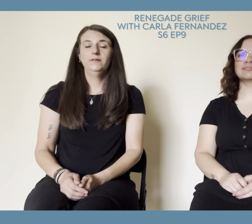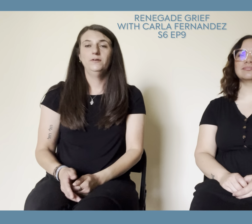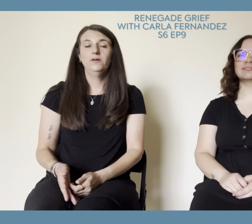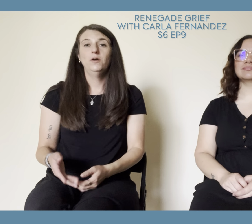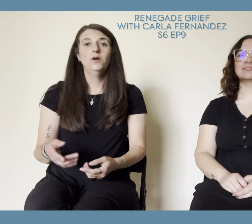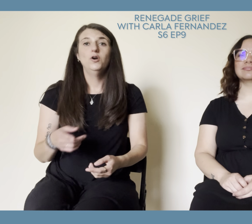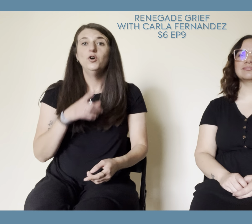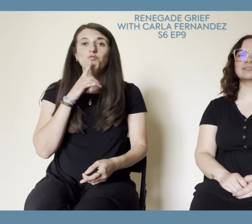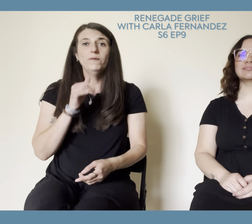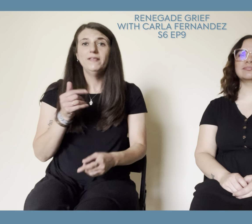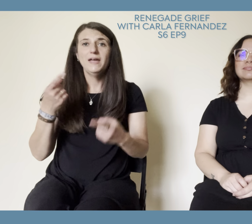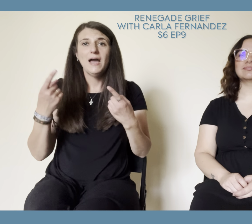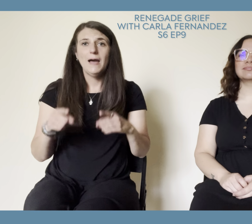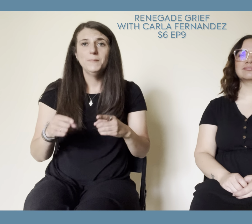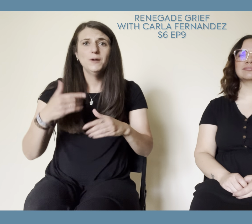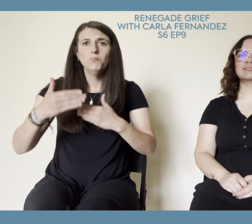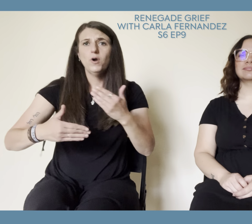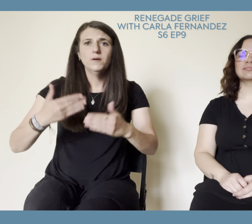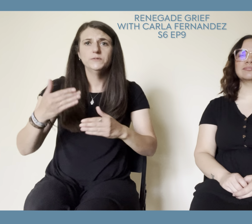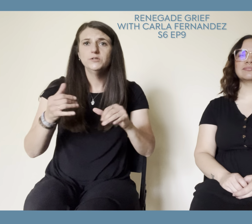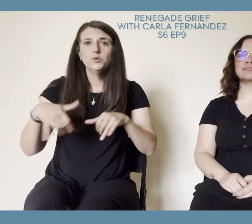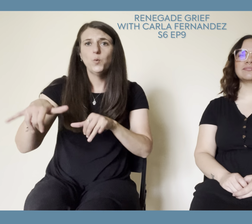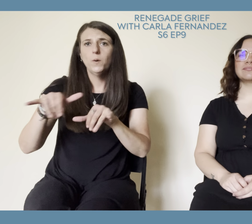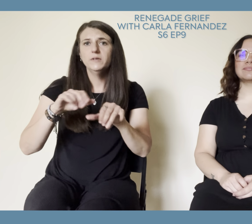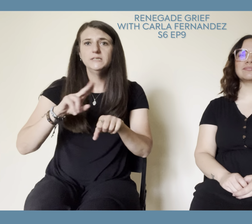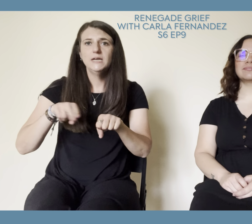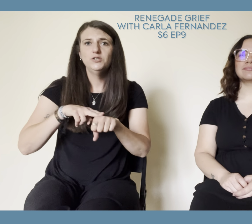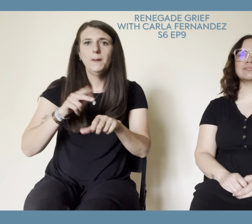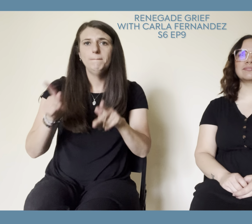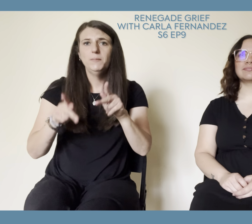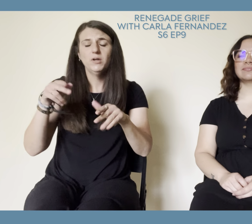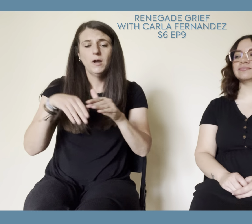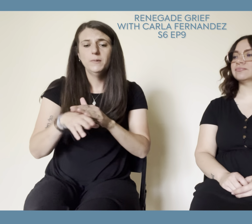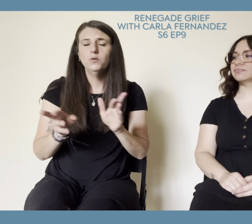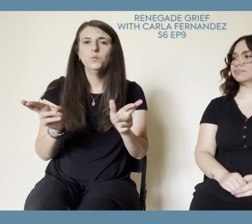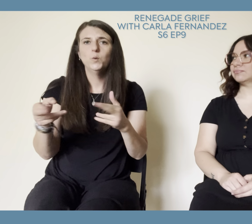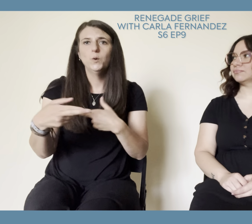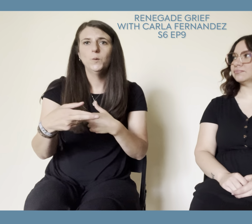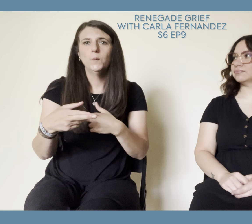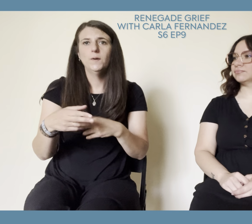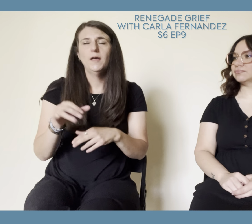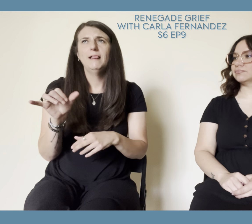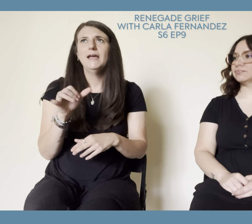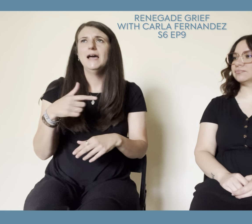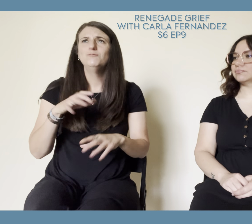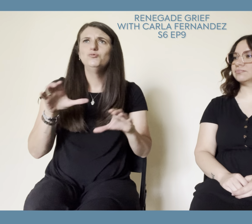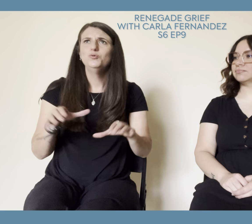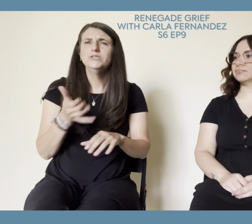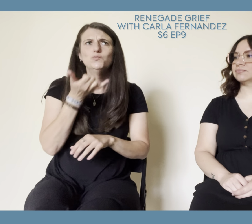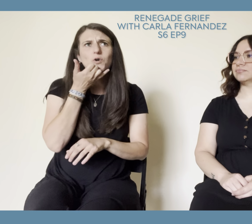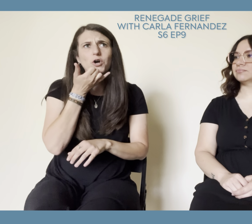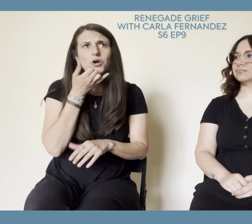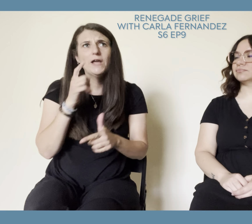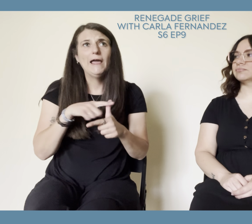happening as a process of normalization. That people come into the room being like, I'm doing this wrong, and they leave a few hours